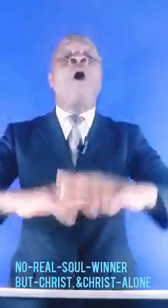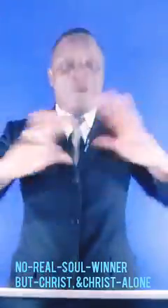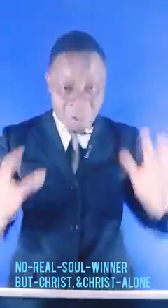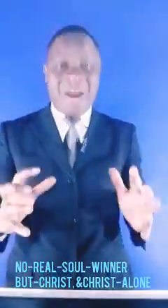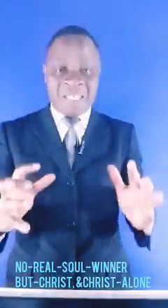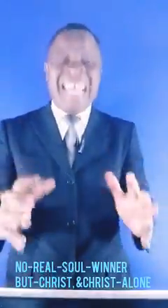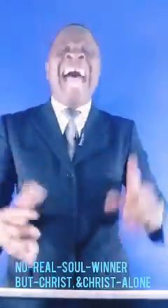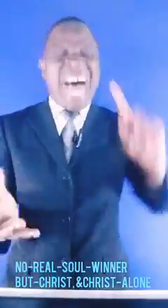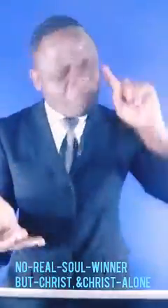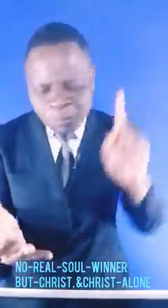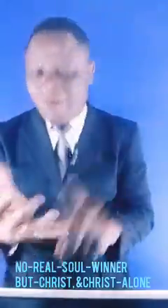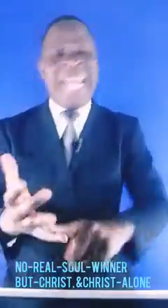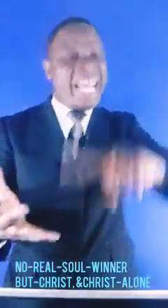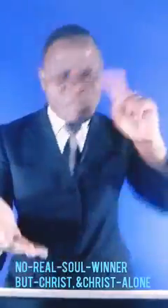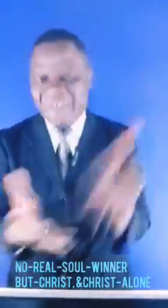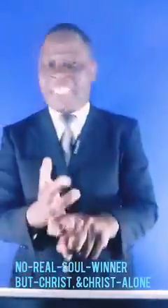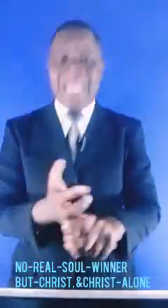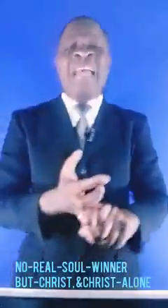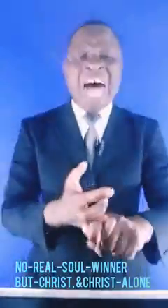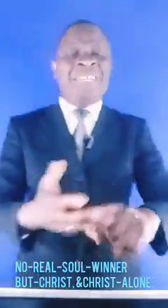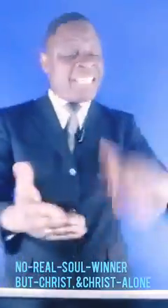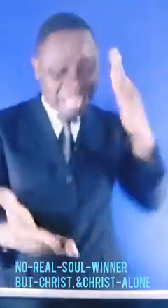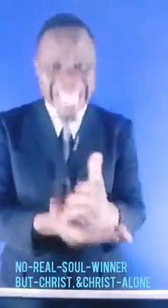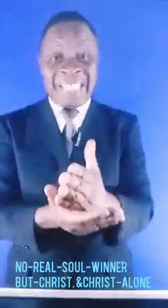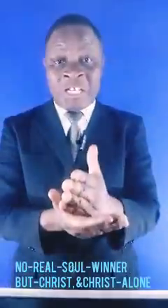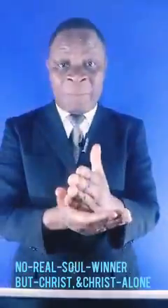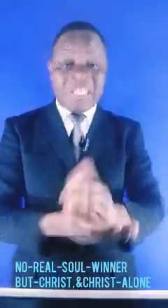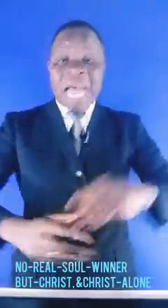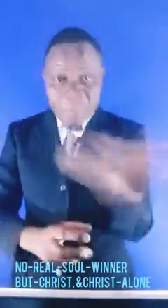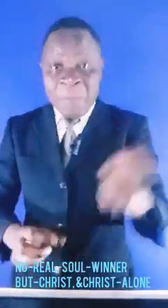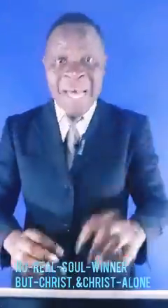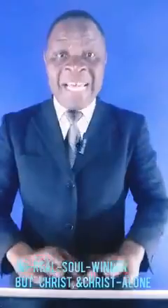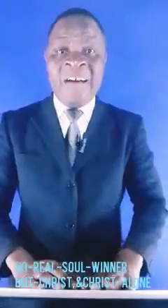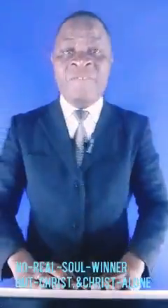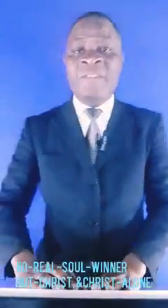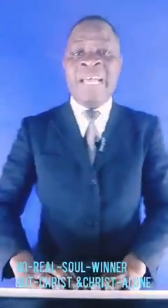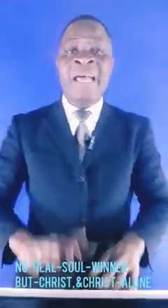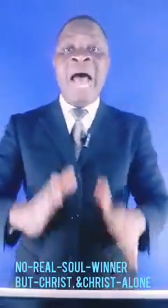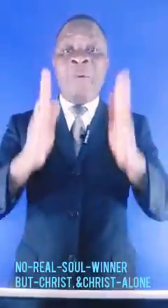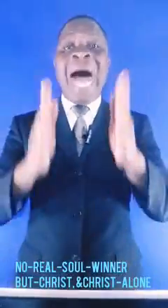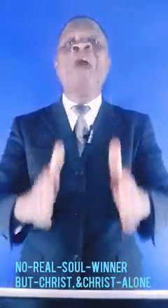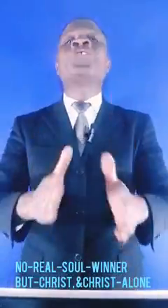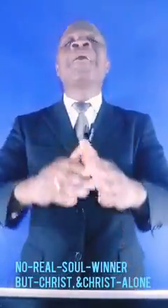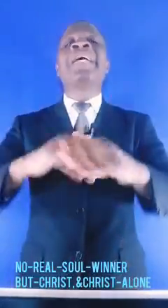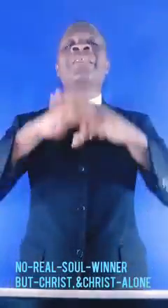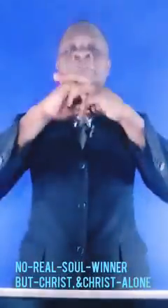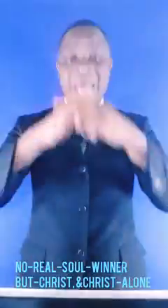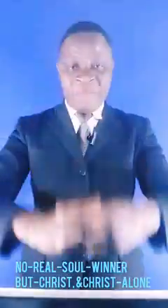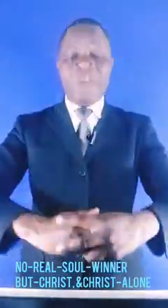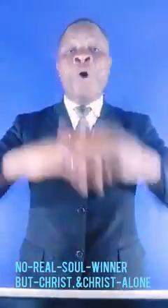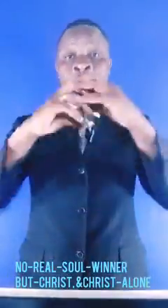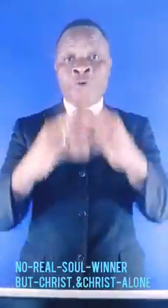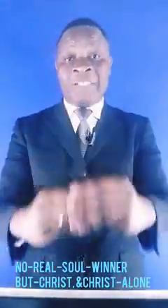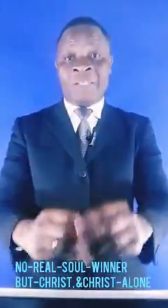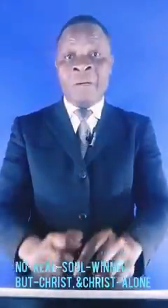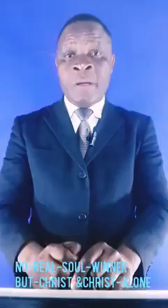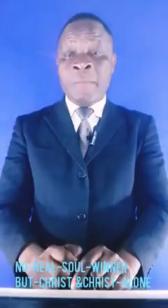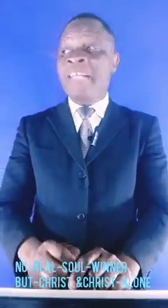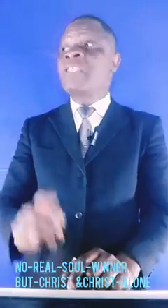our trust after praying and fasting, after studying the scriptures and preparing everything. Our ultimate effort or trust must be